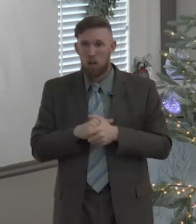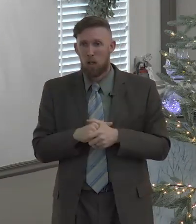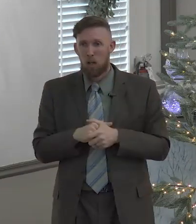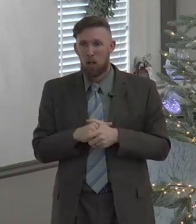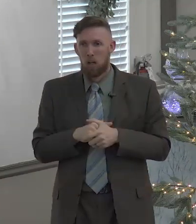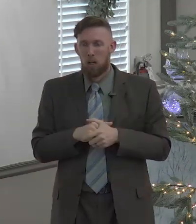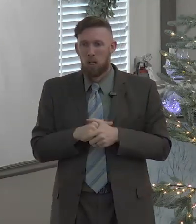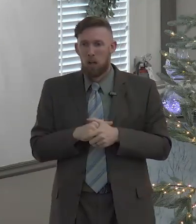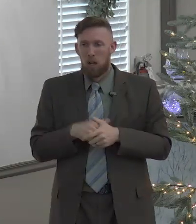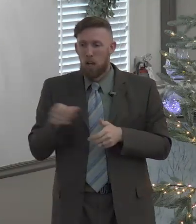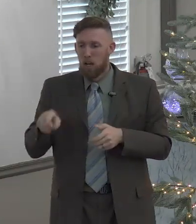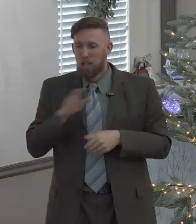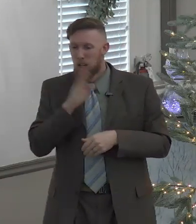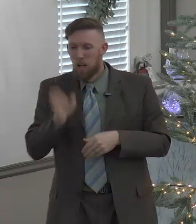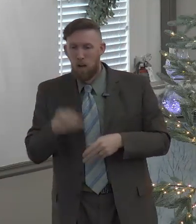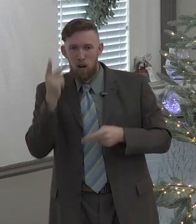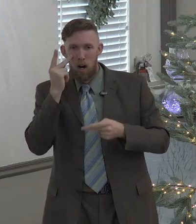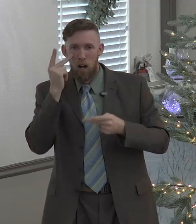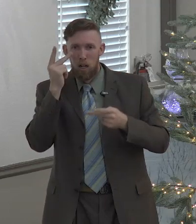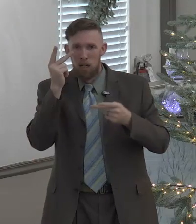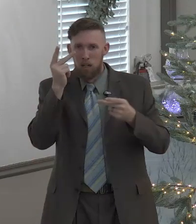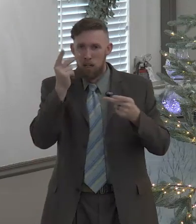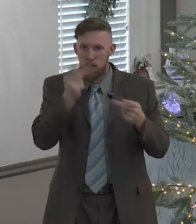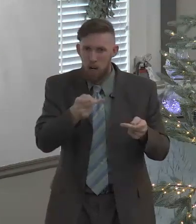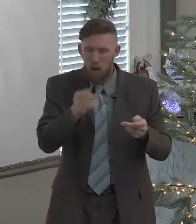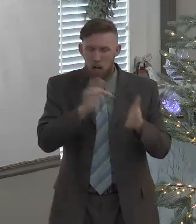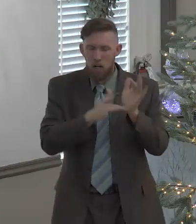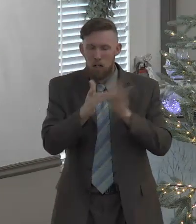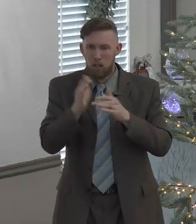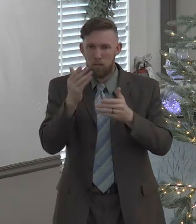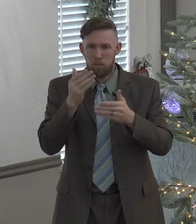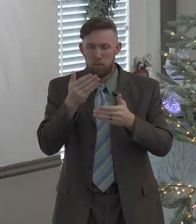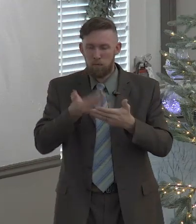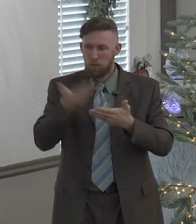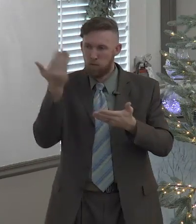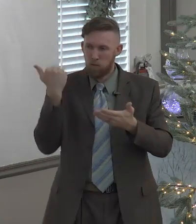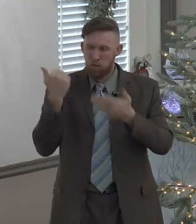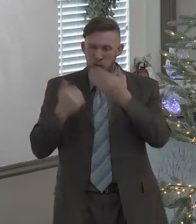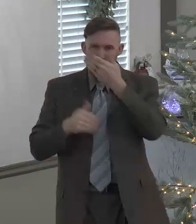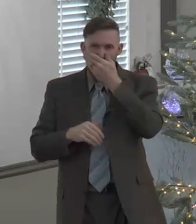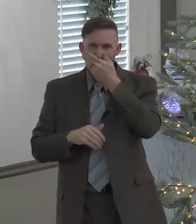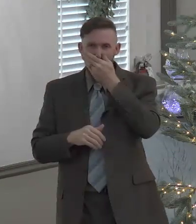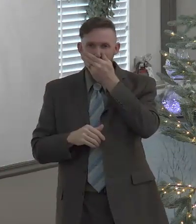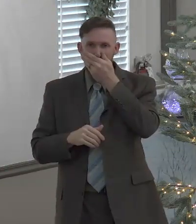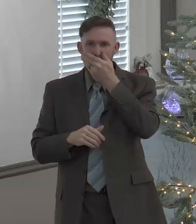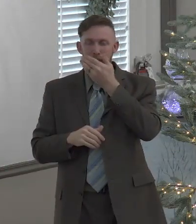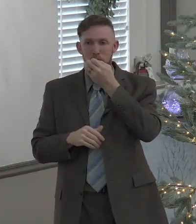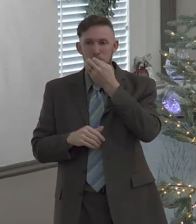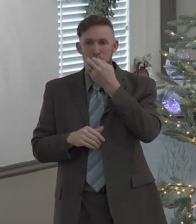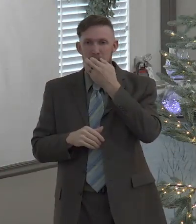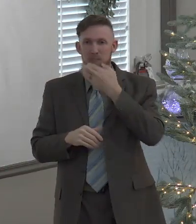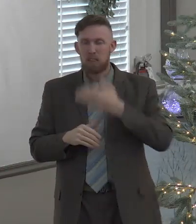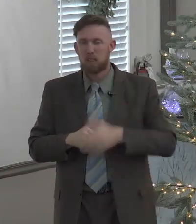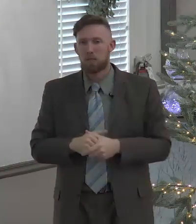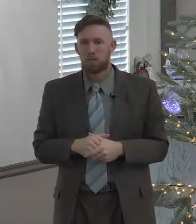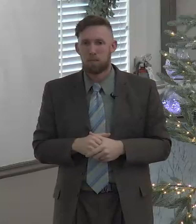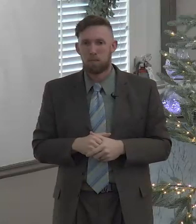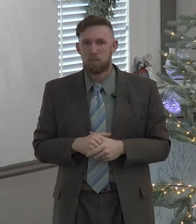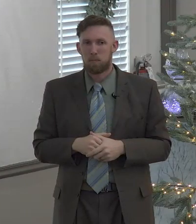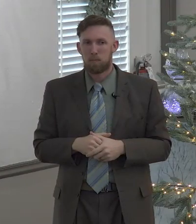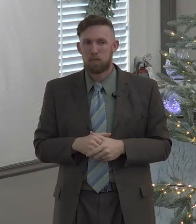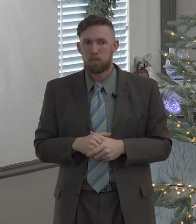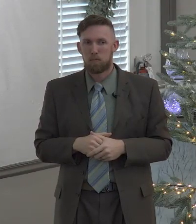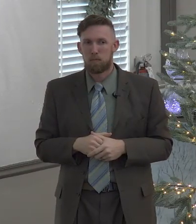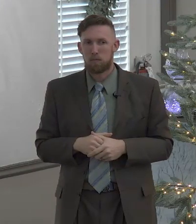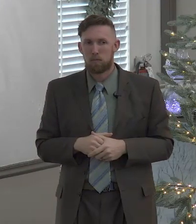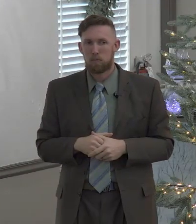of whatever Jairus has heard, until what he has heard goes beyond just hearing,